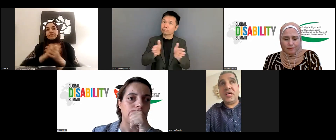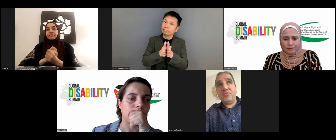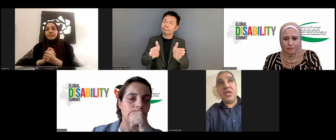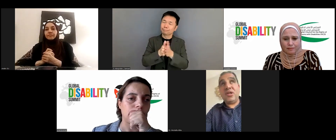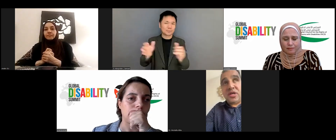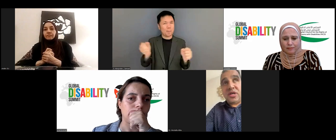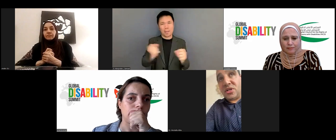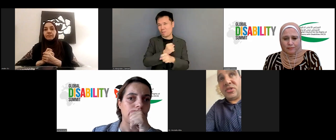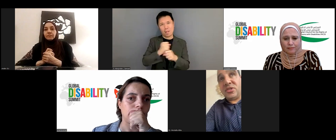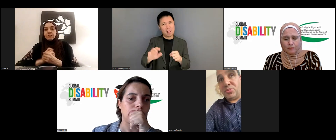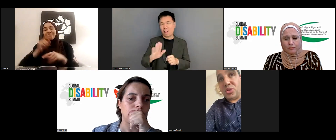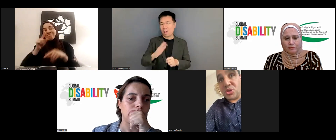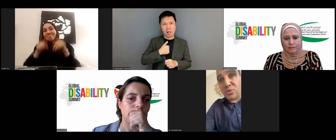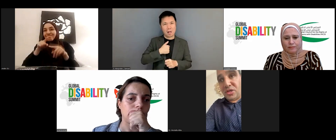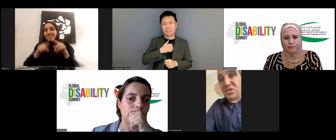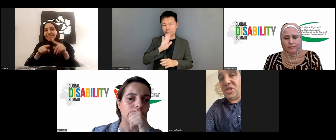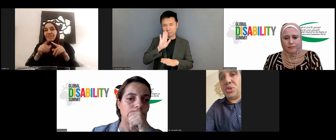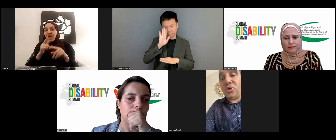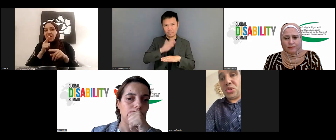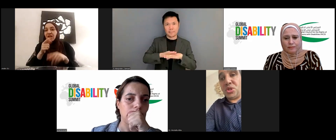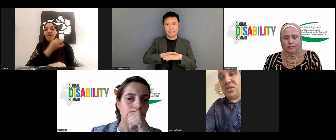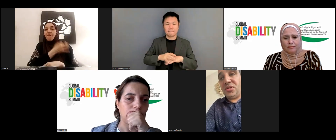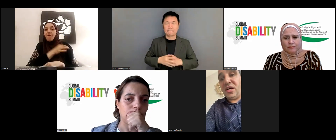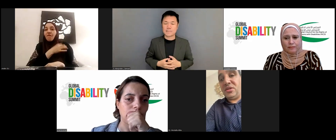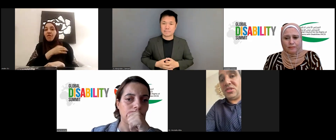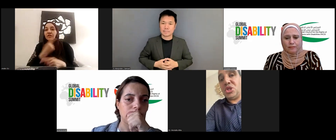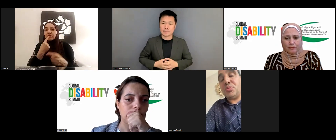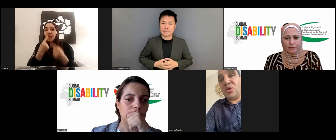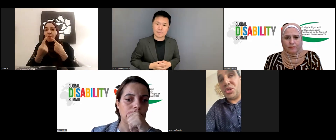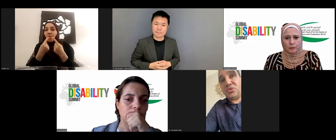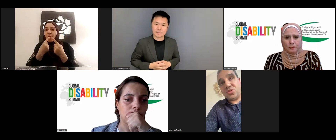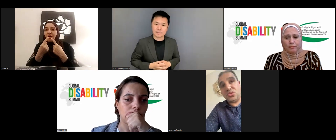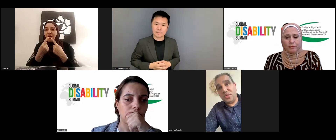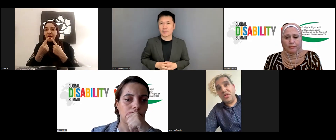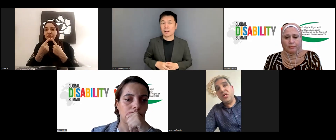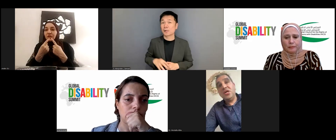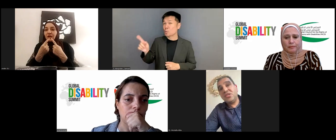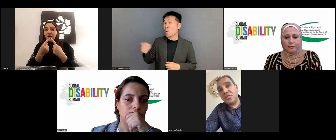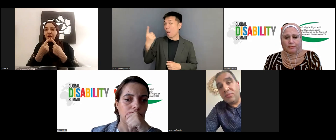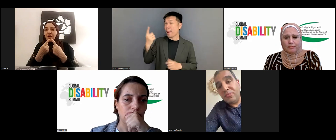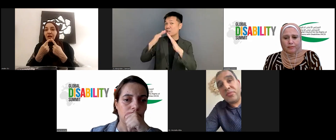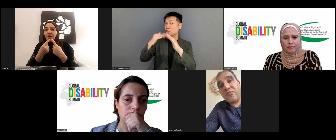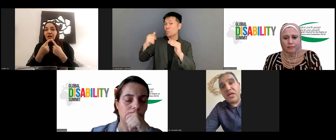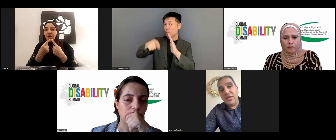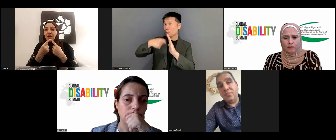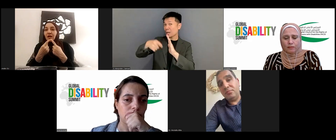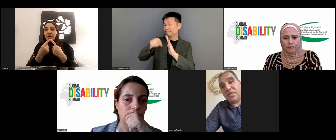working as a consultant with a project called Under Siege Project, and that Under Siege Project was doing